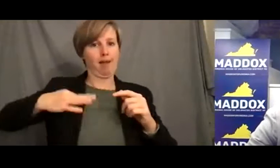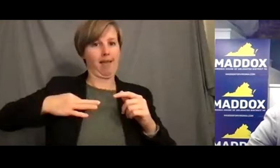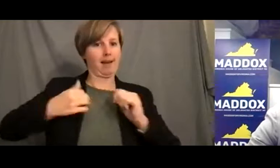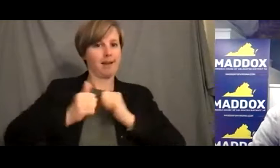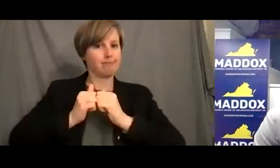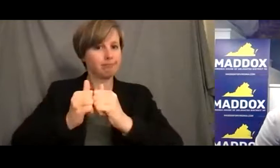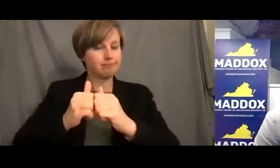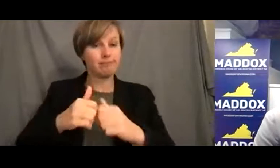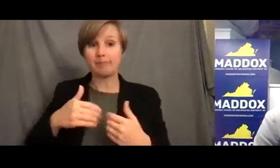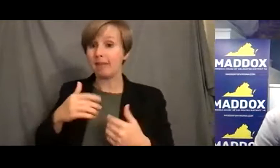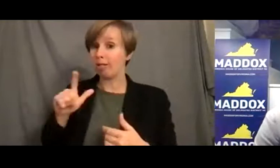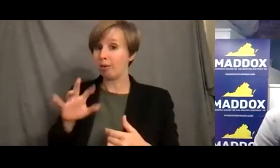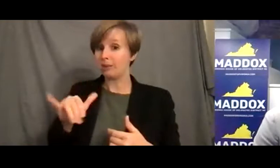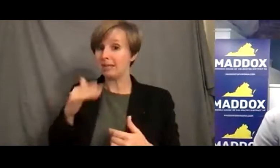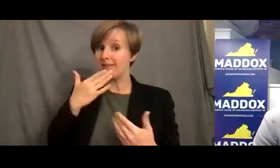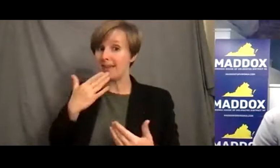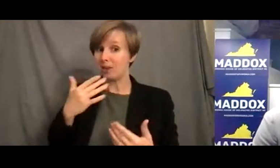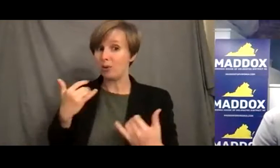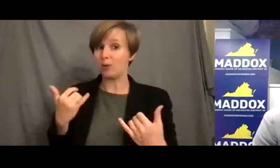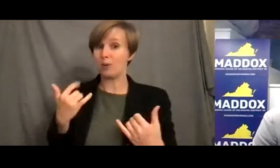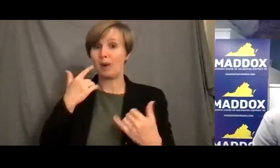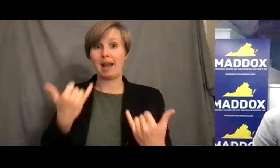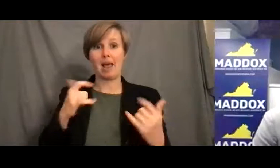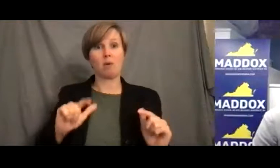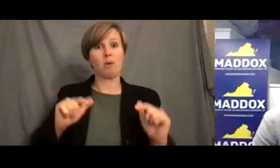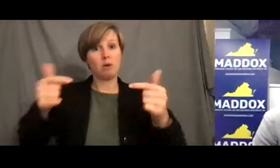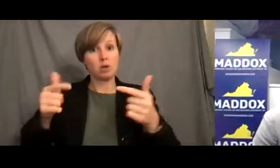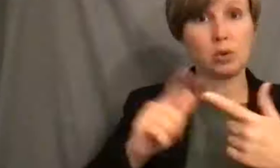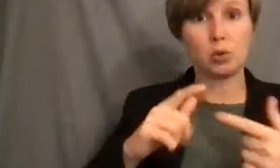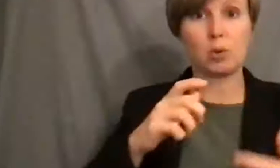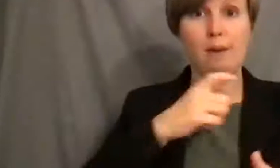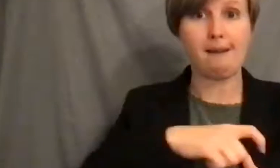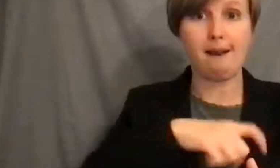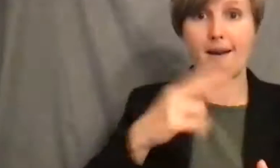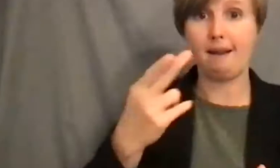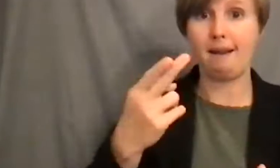Thanks so much for being with us. And now we'll turn the closing question over to candidate Hammond.